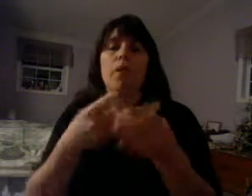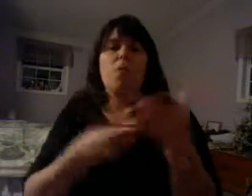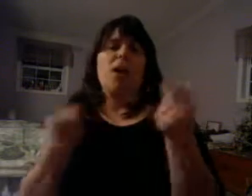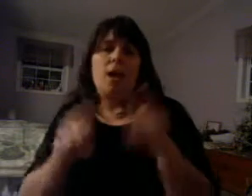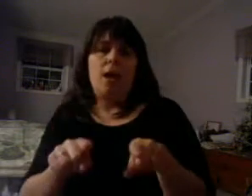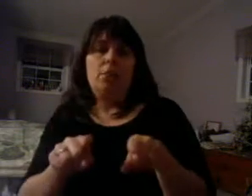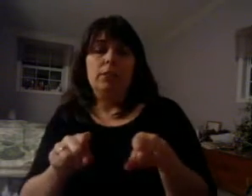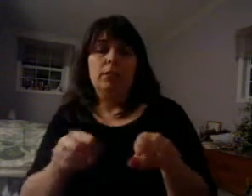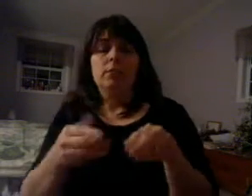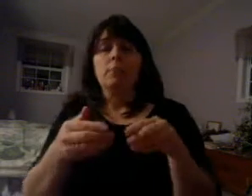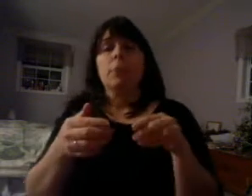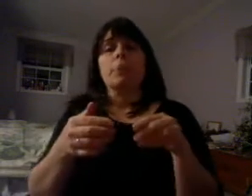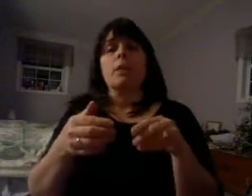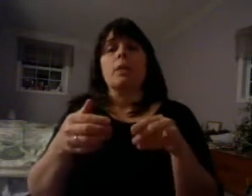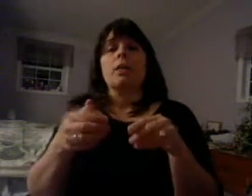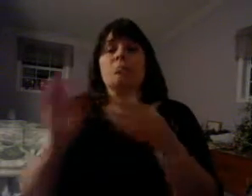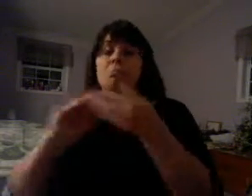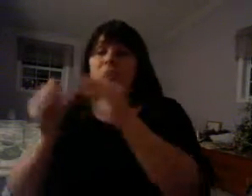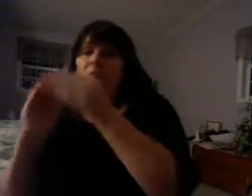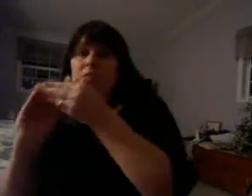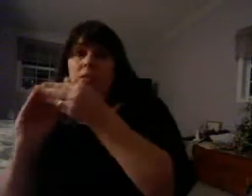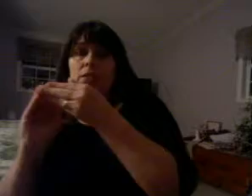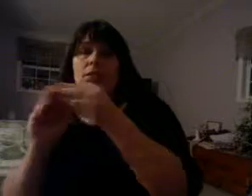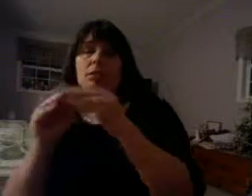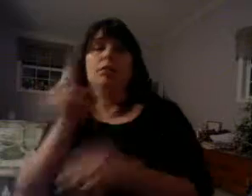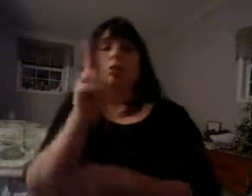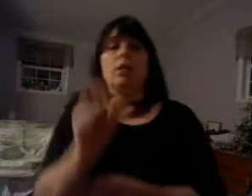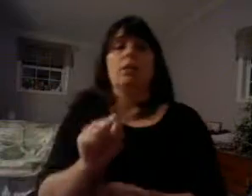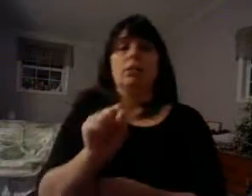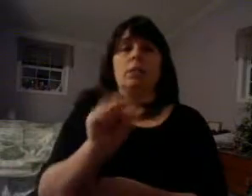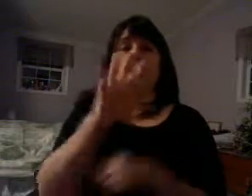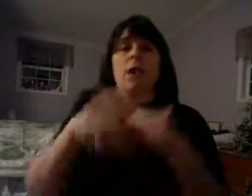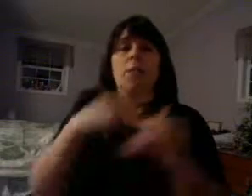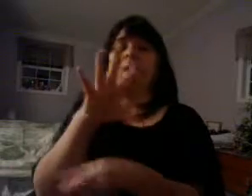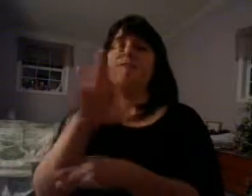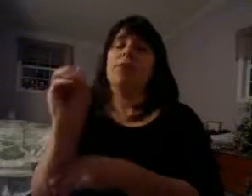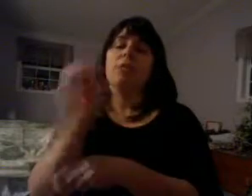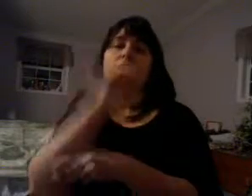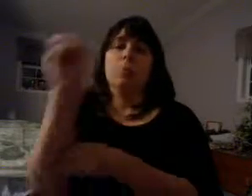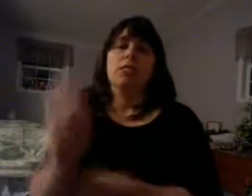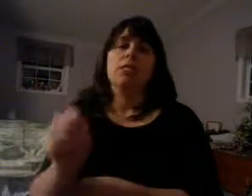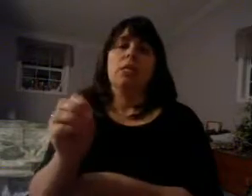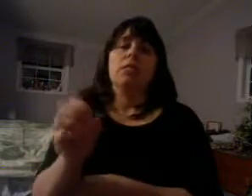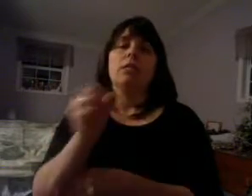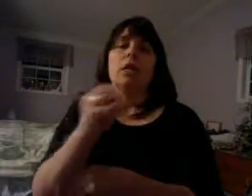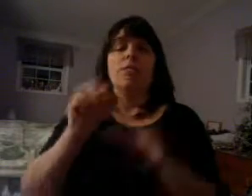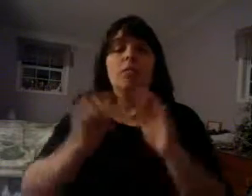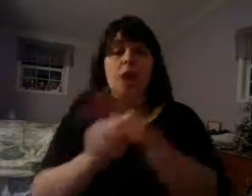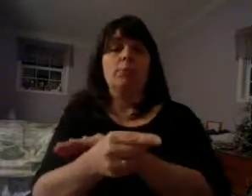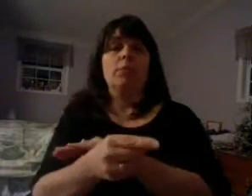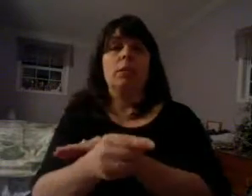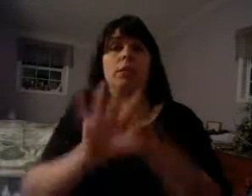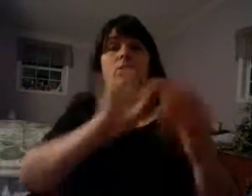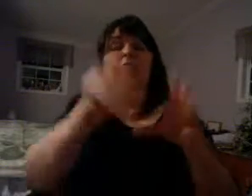the United States, about 50% of all of the homicides now involve strangers or enemies, not friends or family.